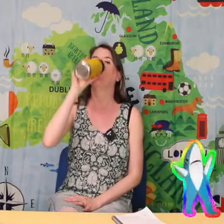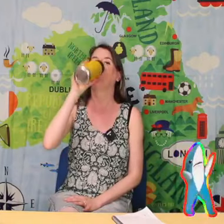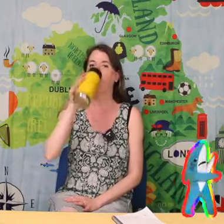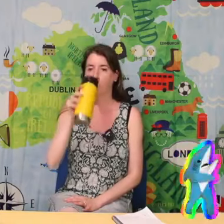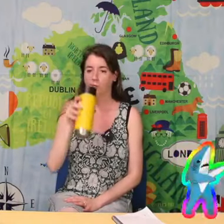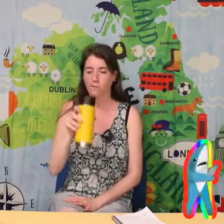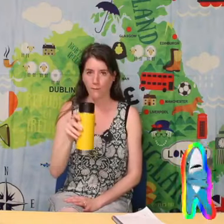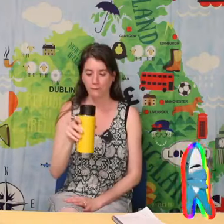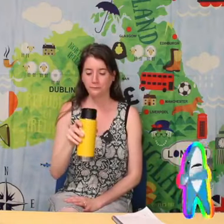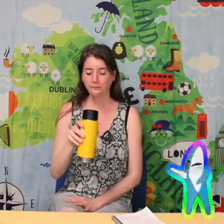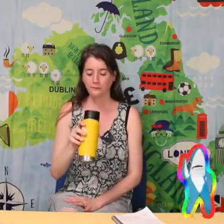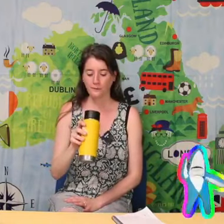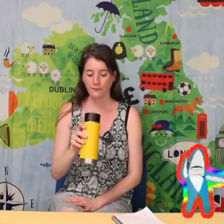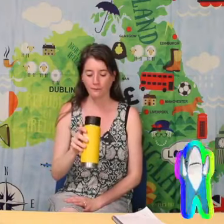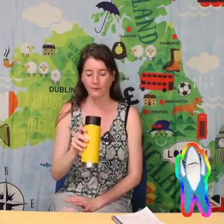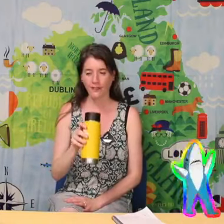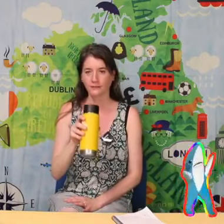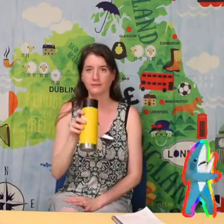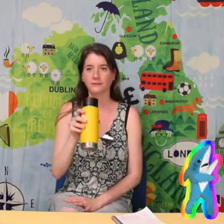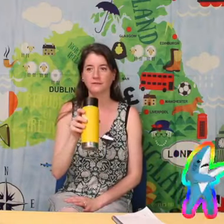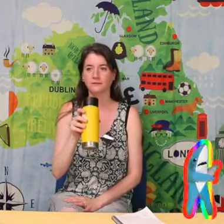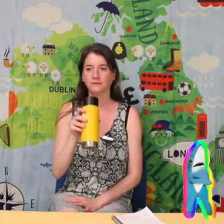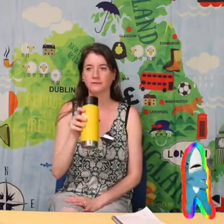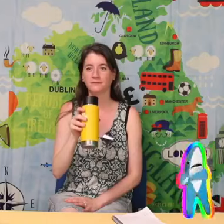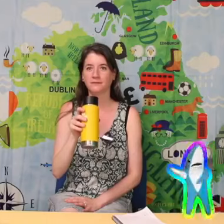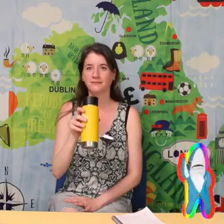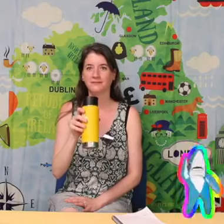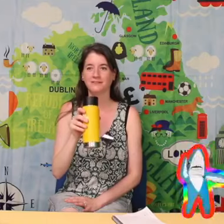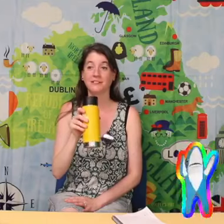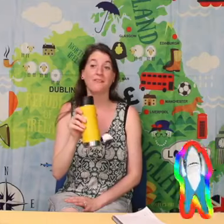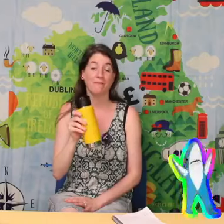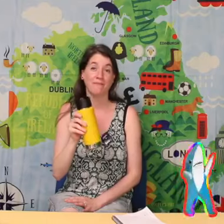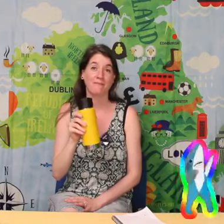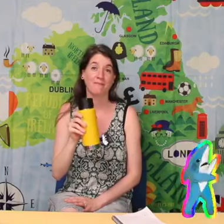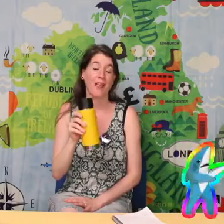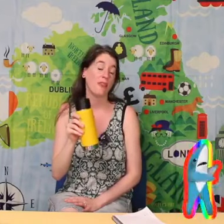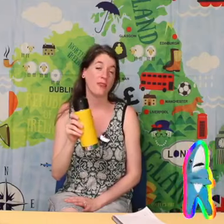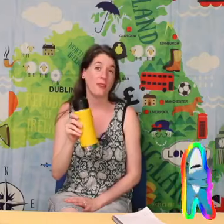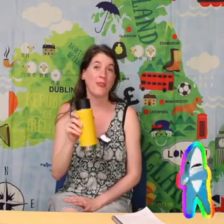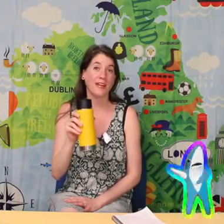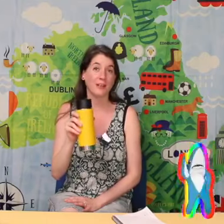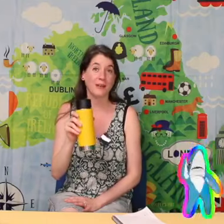Okay, Catherine took. I'll fill you in. So that must be in reply to Thank the you, person. Catherine.